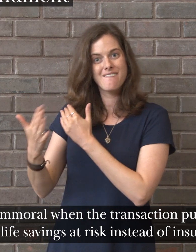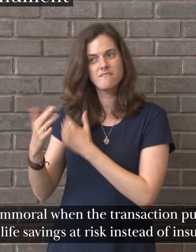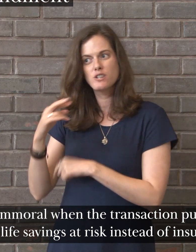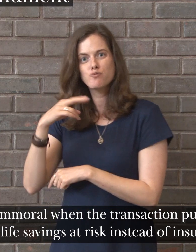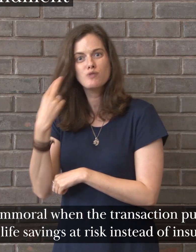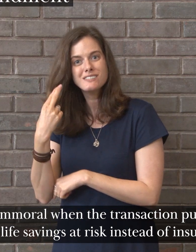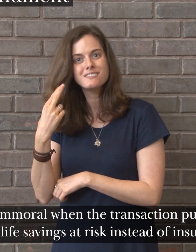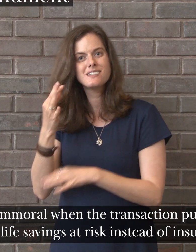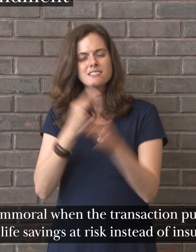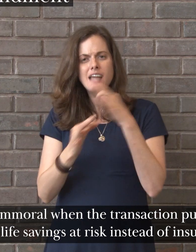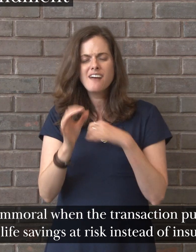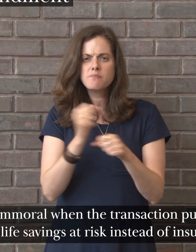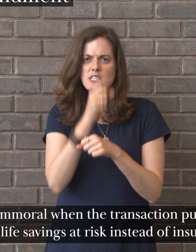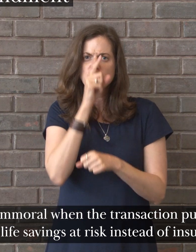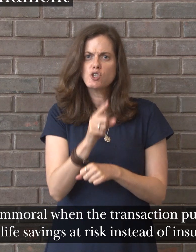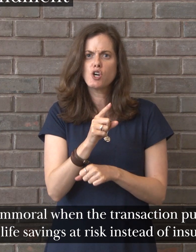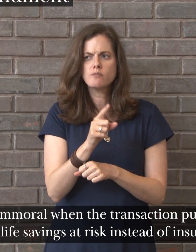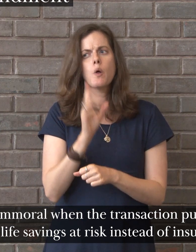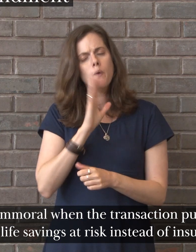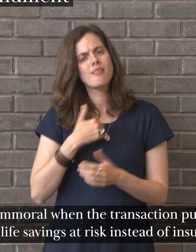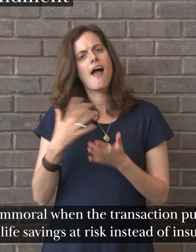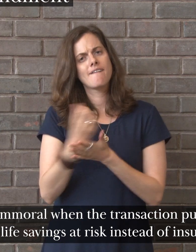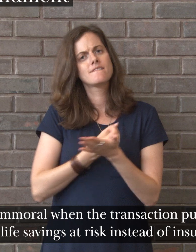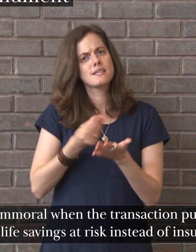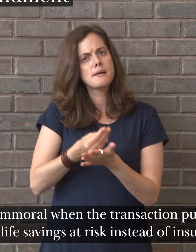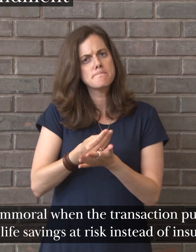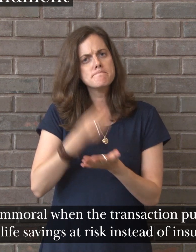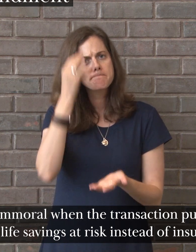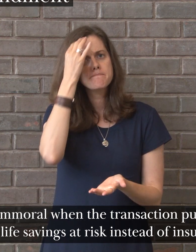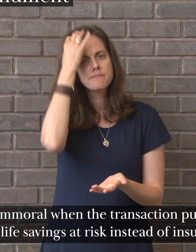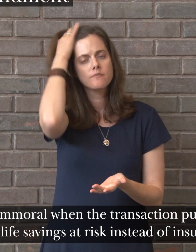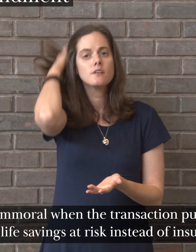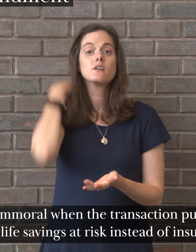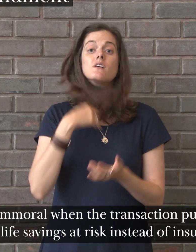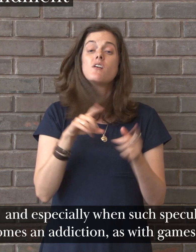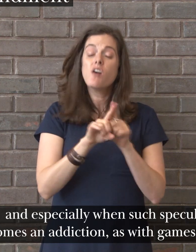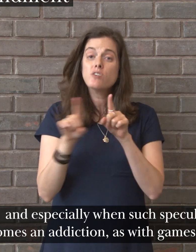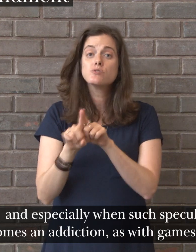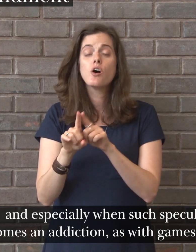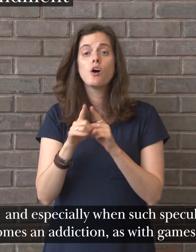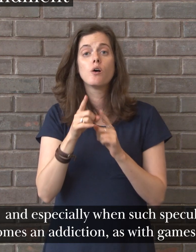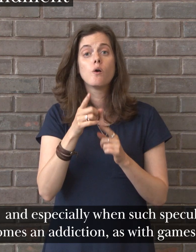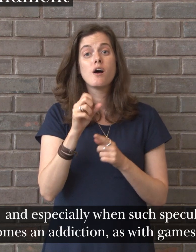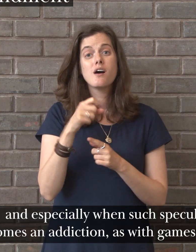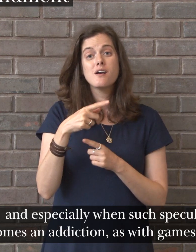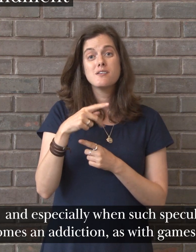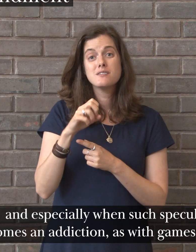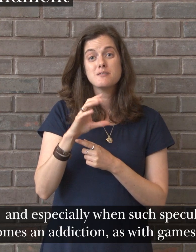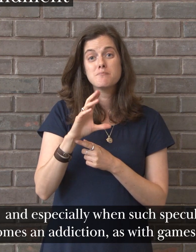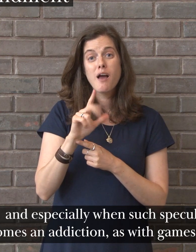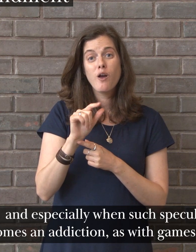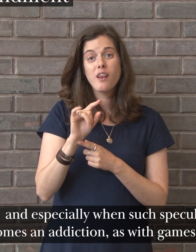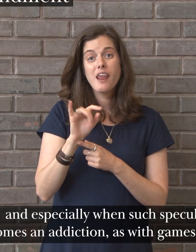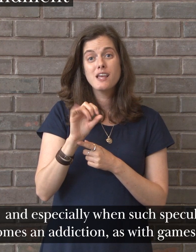It's also of insuring an income, and especially when such speculation